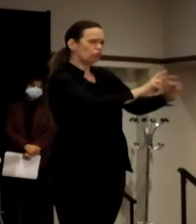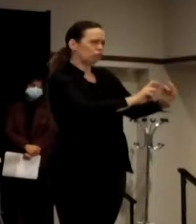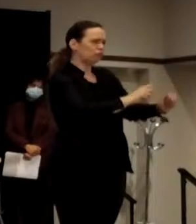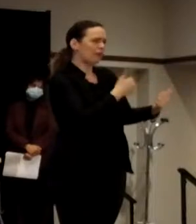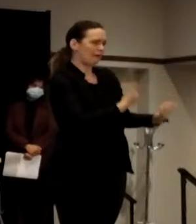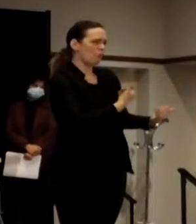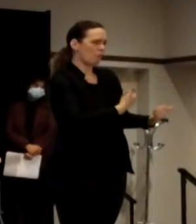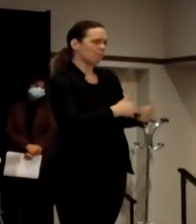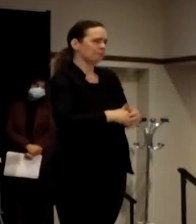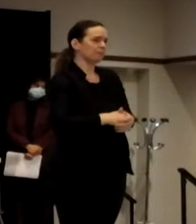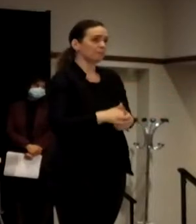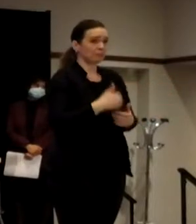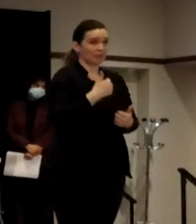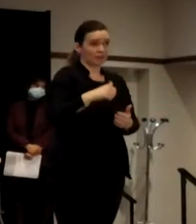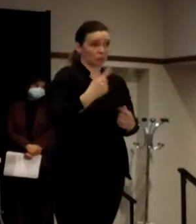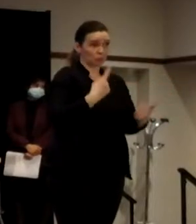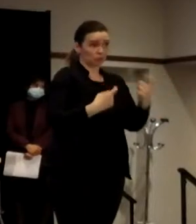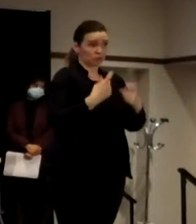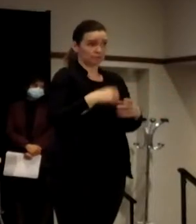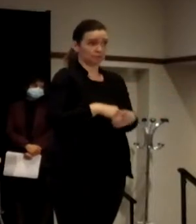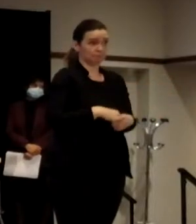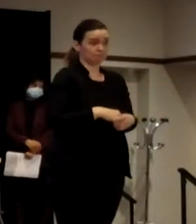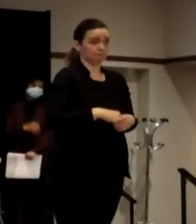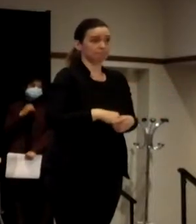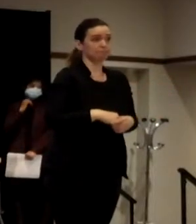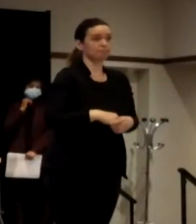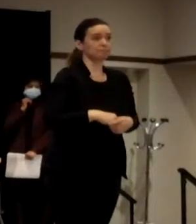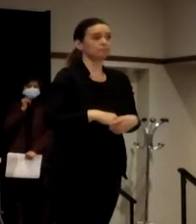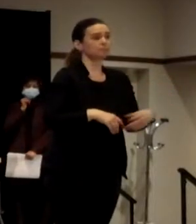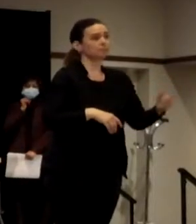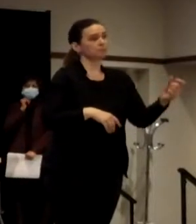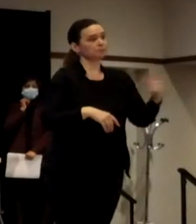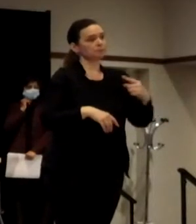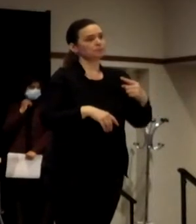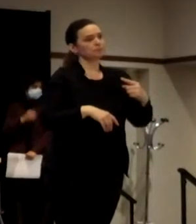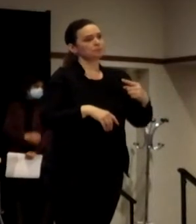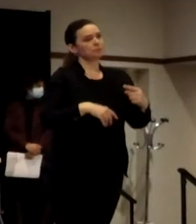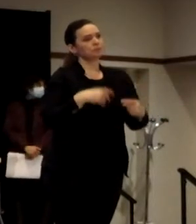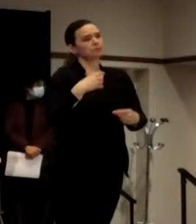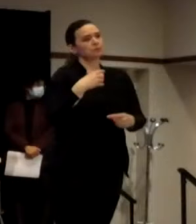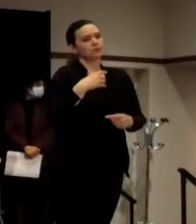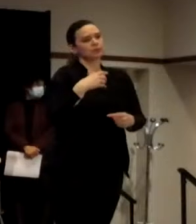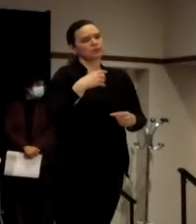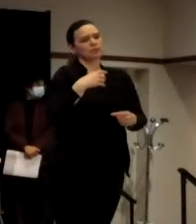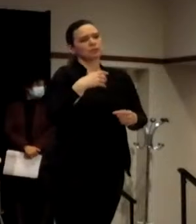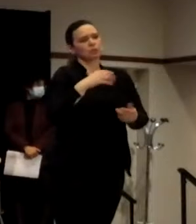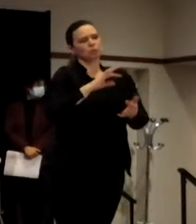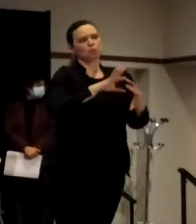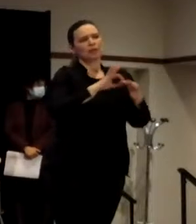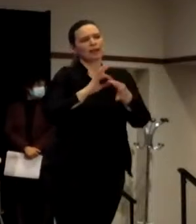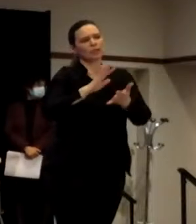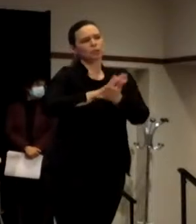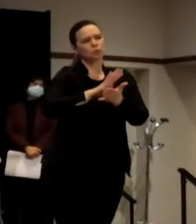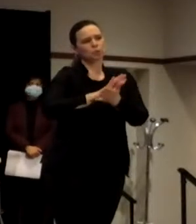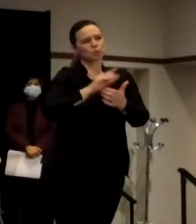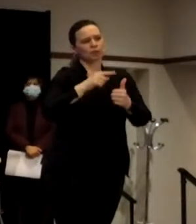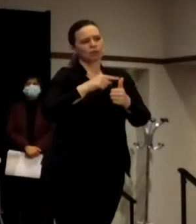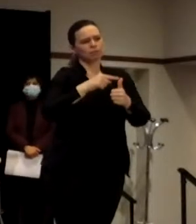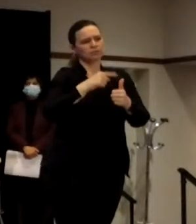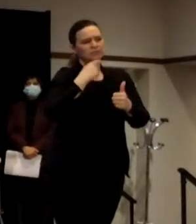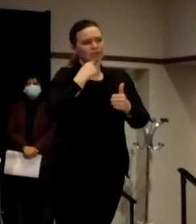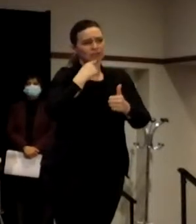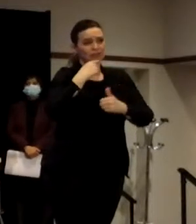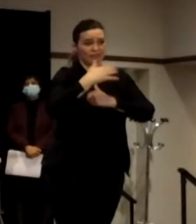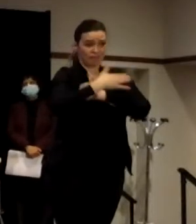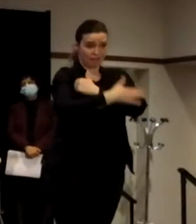Brian, two quick questions on the school thing. Did Dr. Gupta say we are the first county to adopt this guidance? Yeah, I